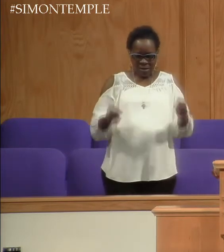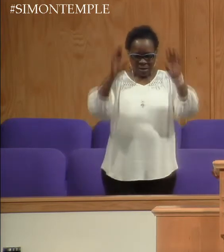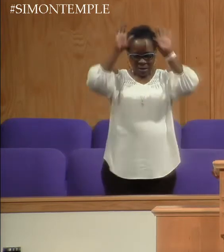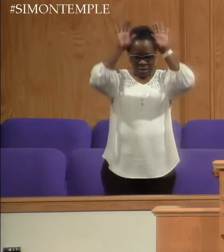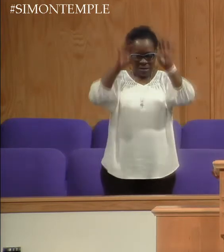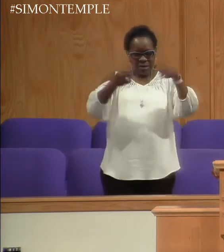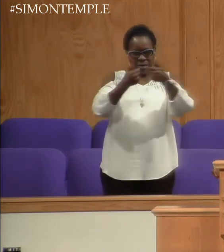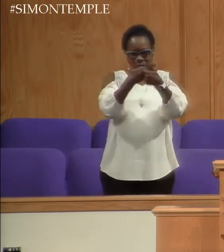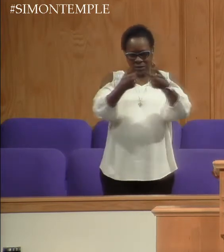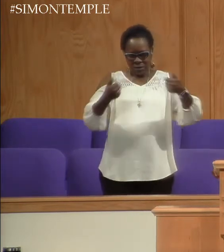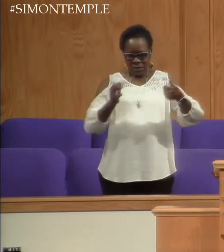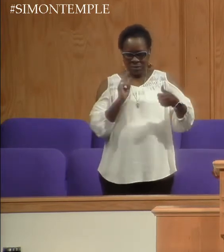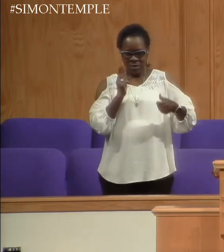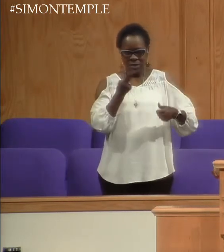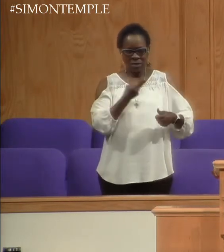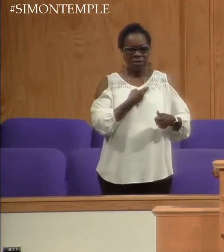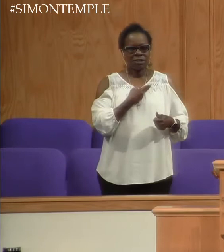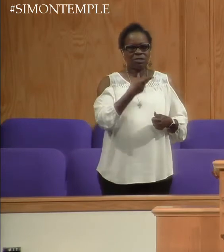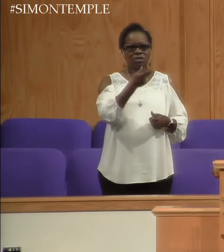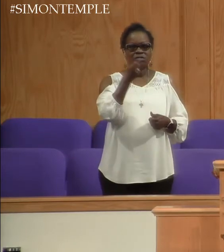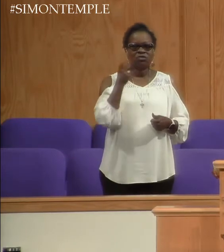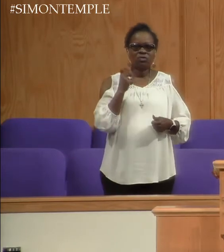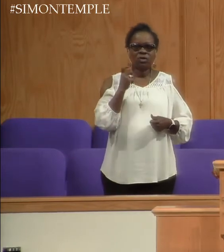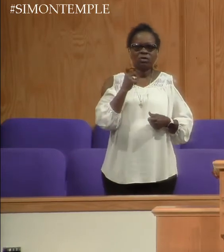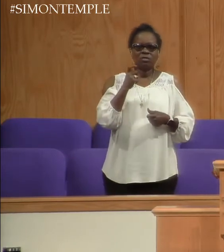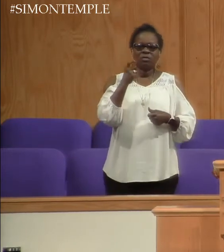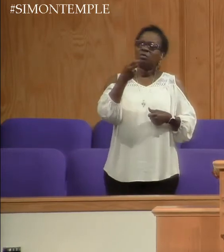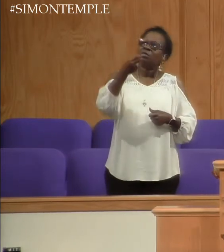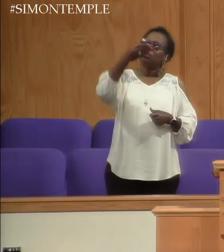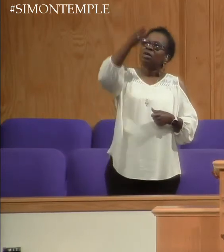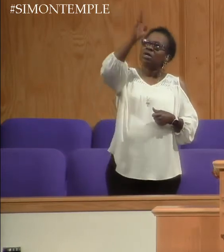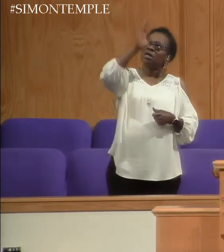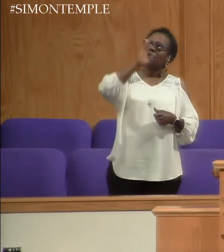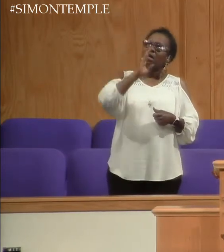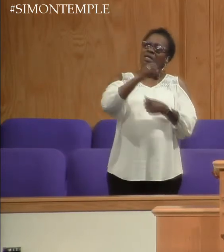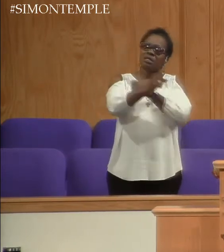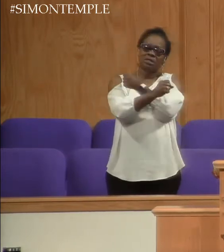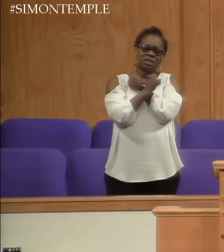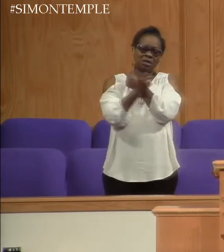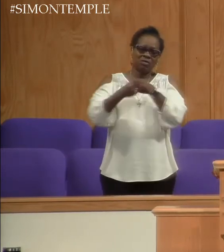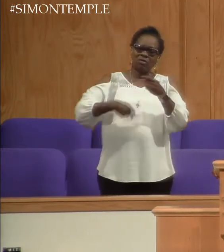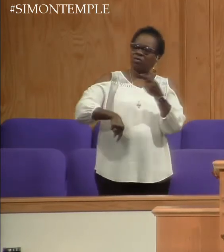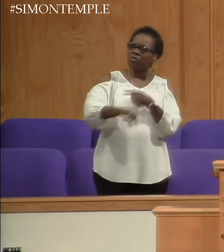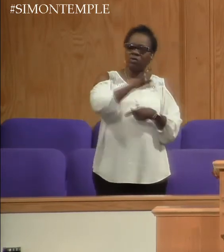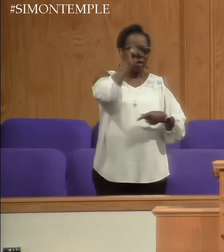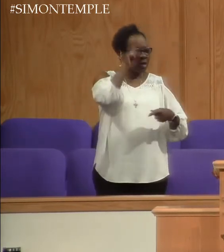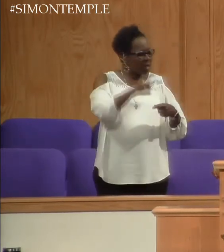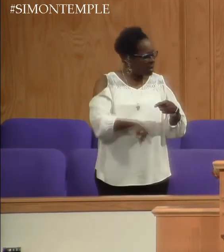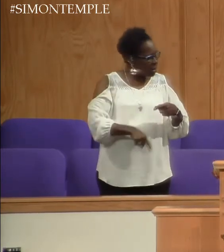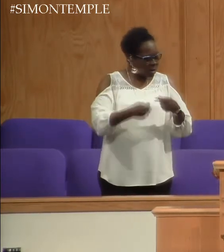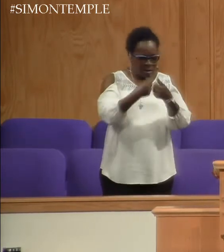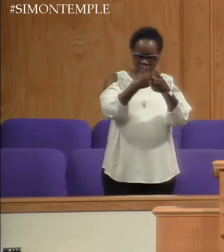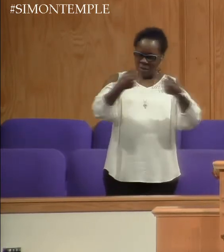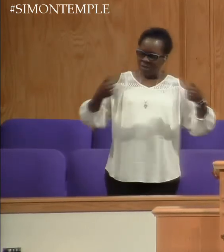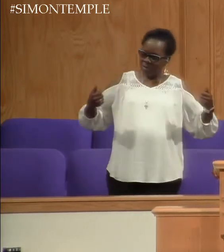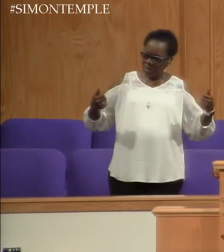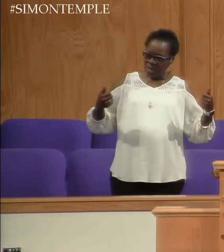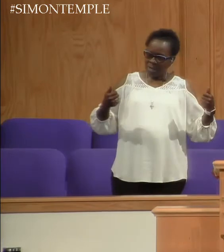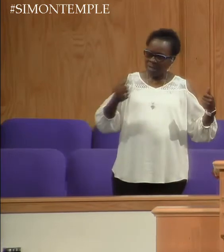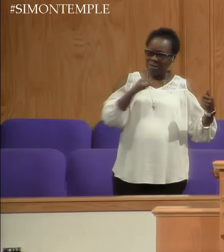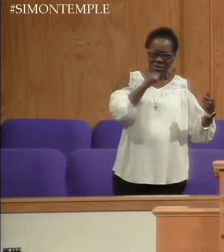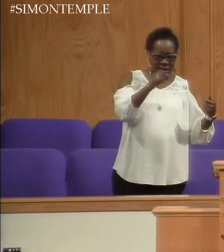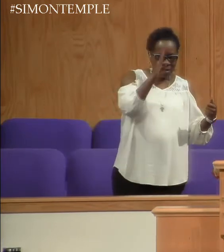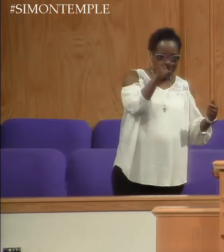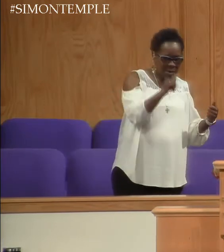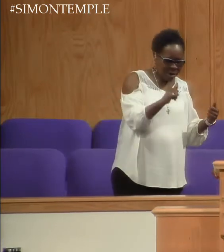Christ Jesus, our Lord, shows us. We can't be separated by death or life,